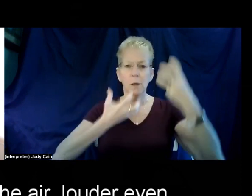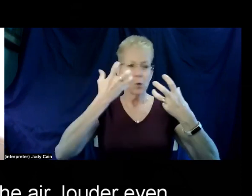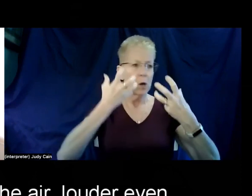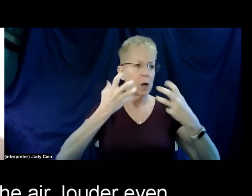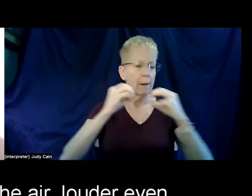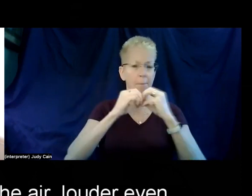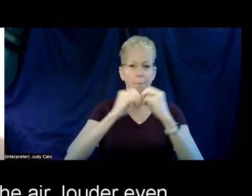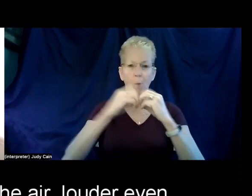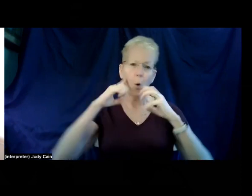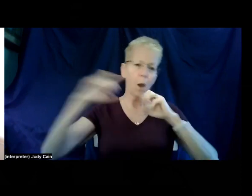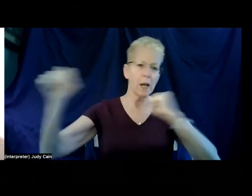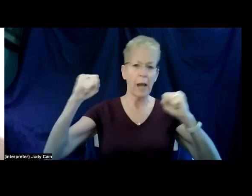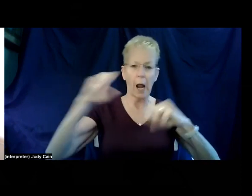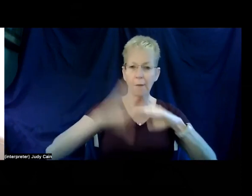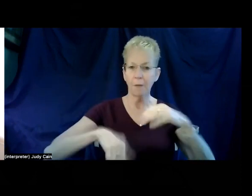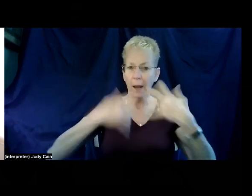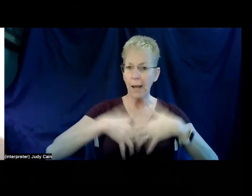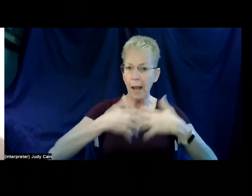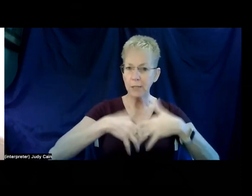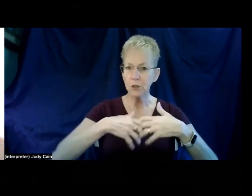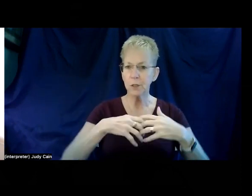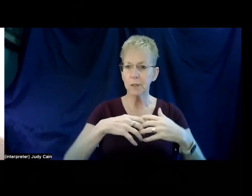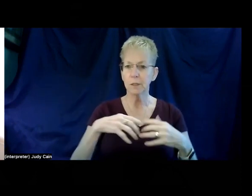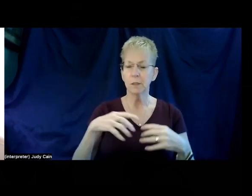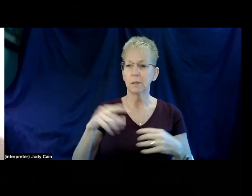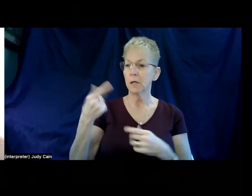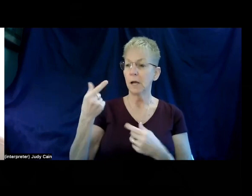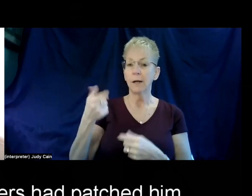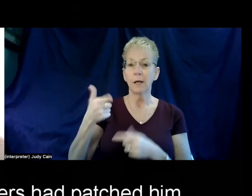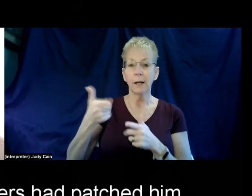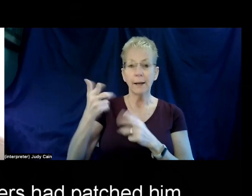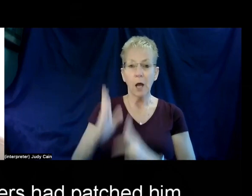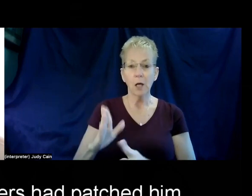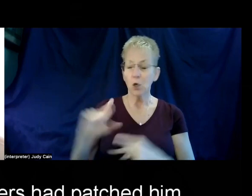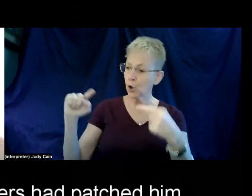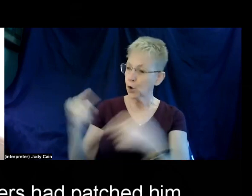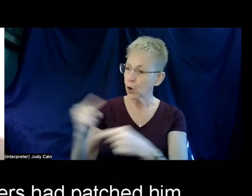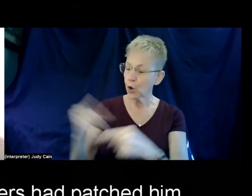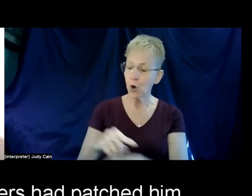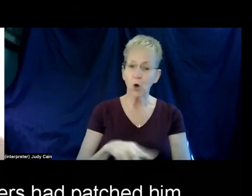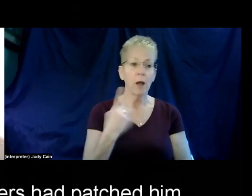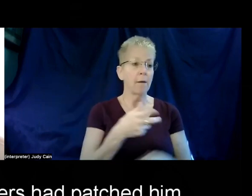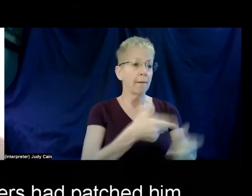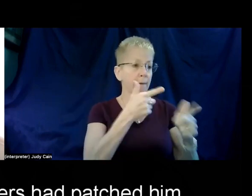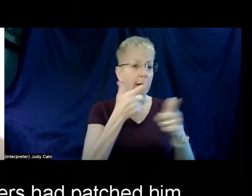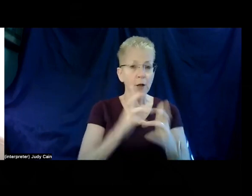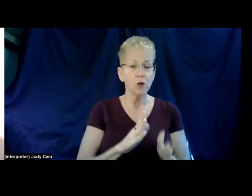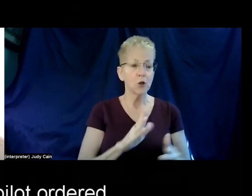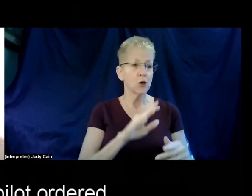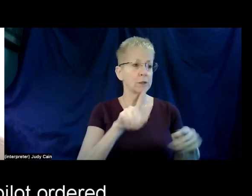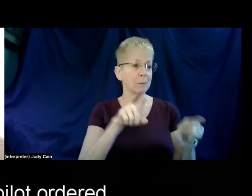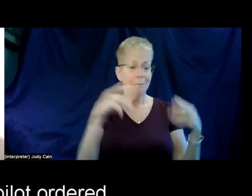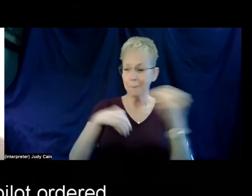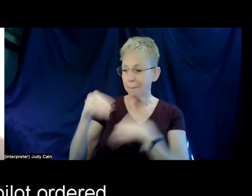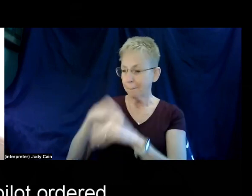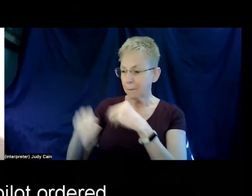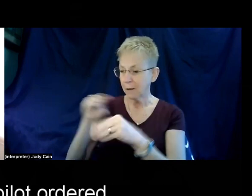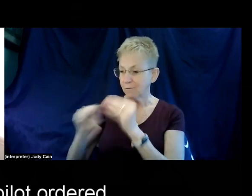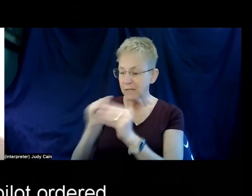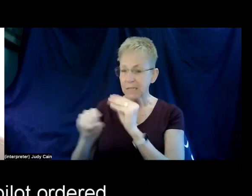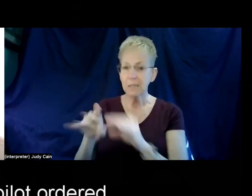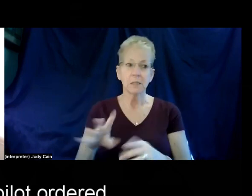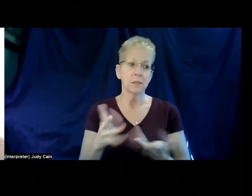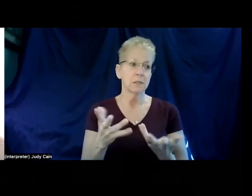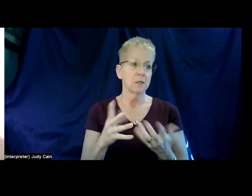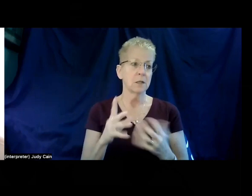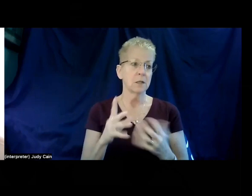than the roar of the engines. The dorsal gunner was badly wounded. The 2 other gunners had patched him up as best they could before the pilot ordered them to